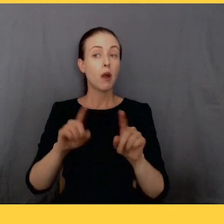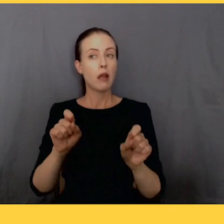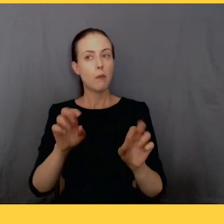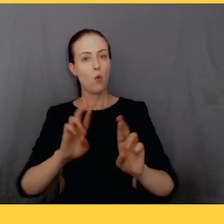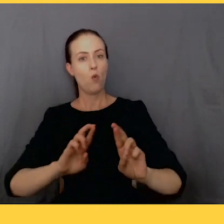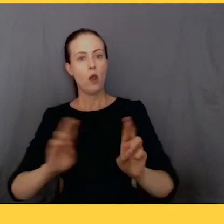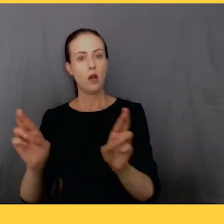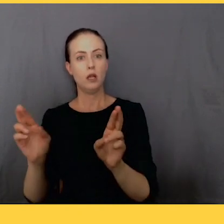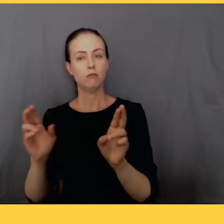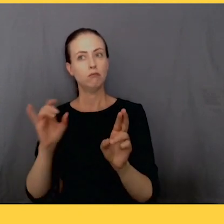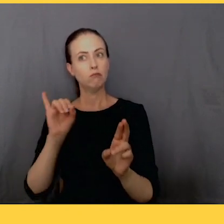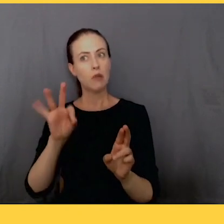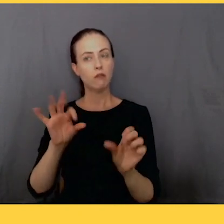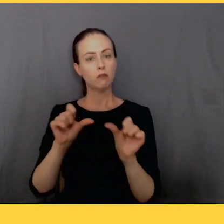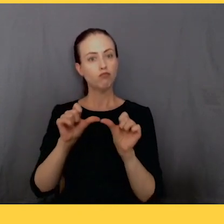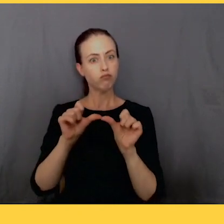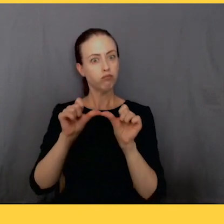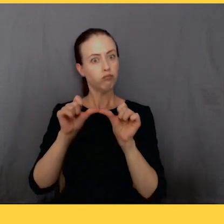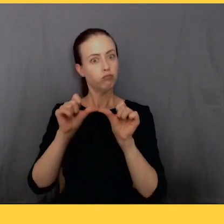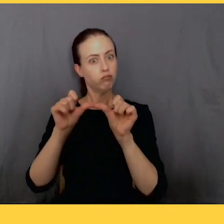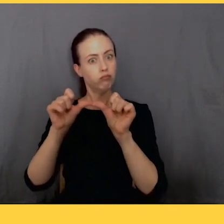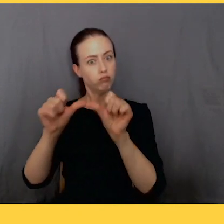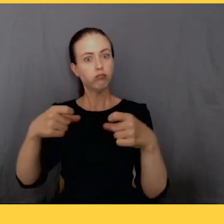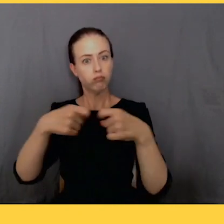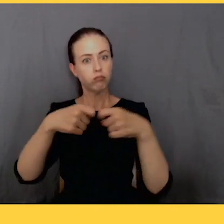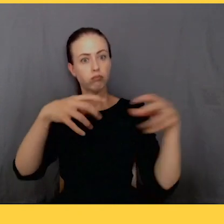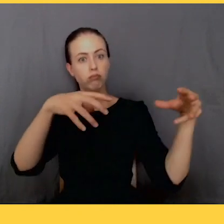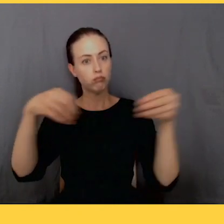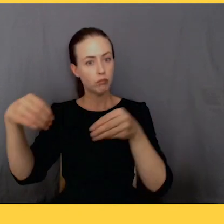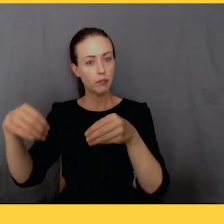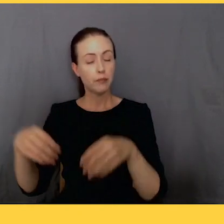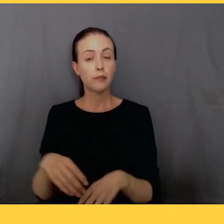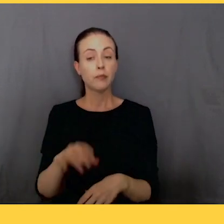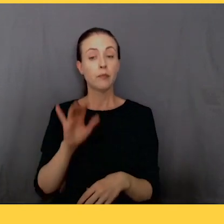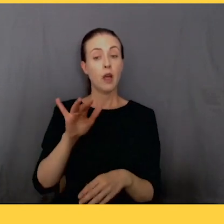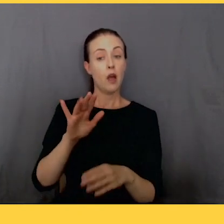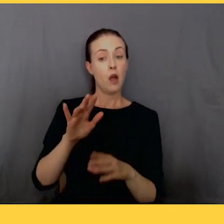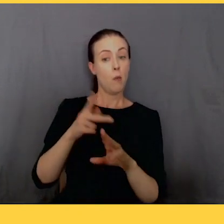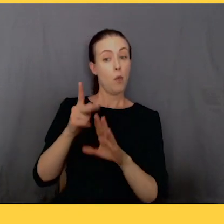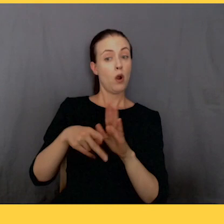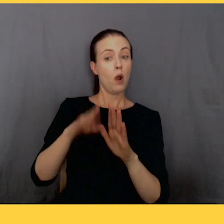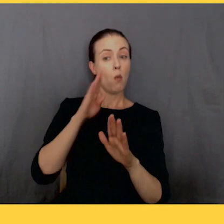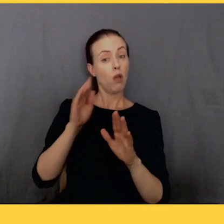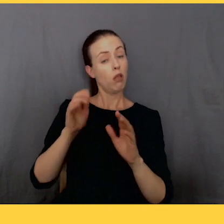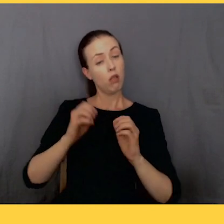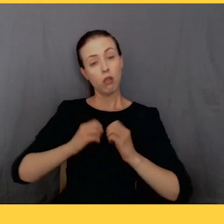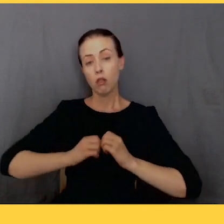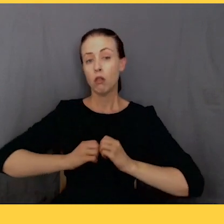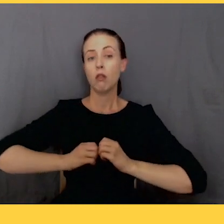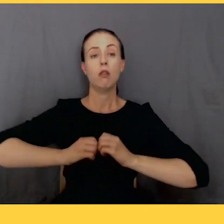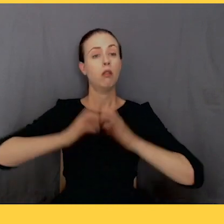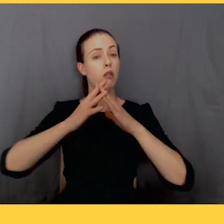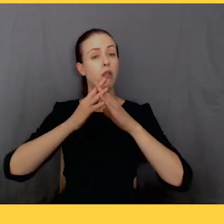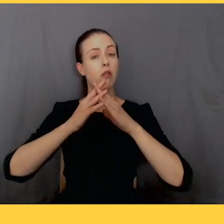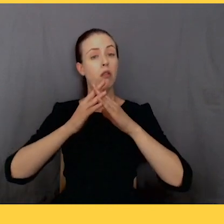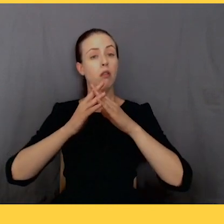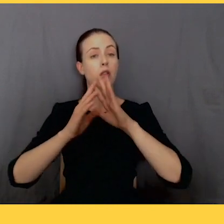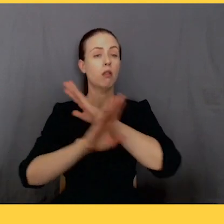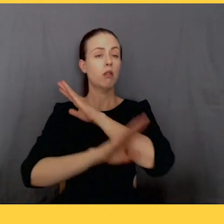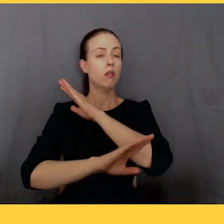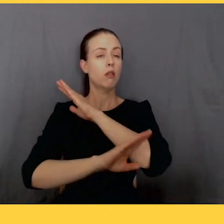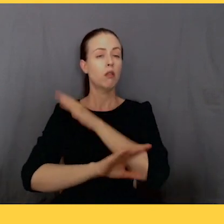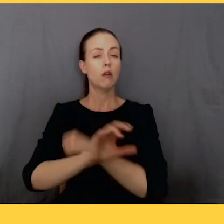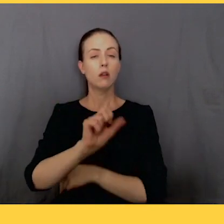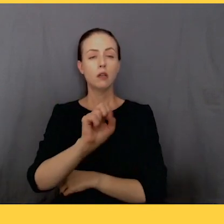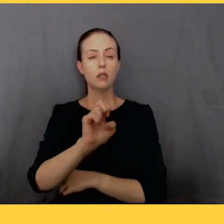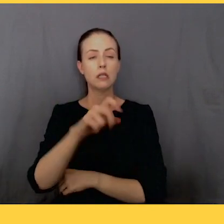event. This program will go in full effect in September, but we're going to be piloting in June and July.